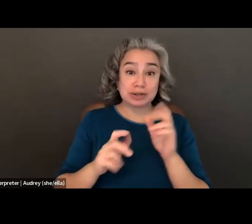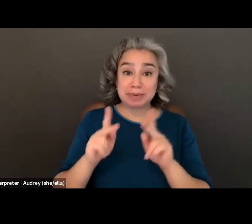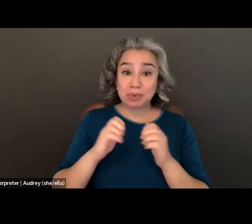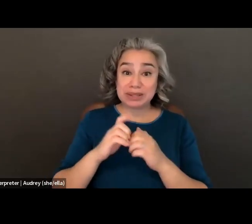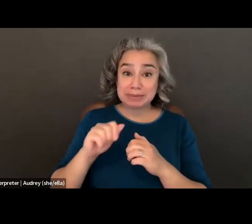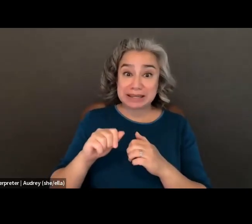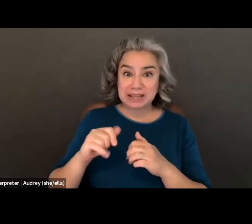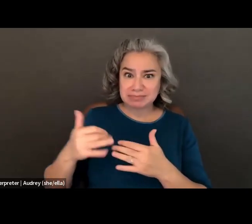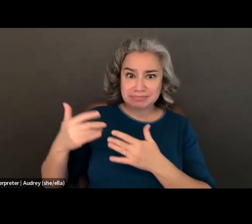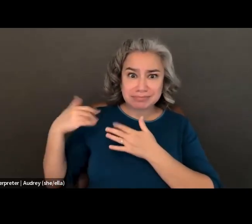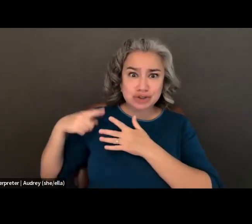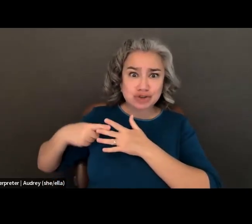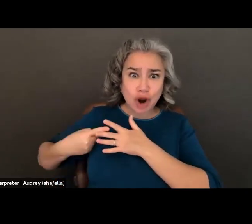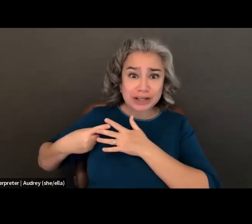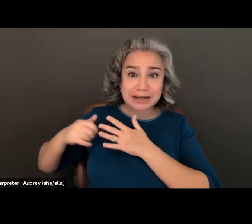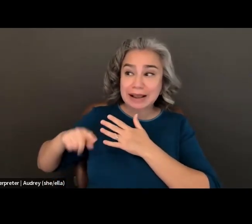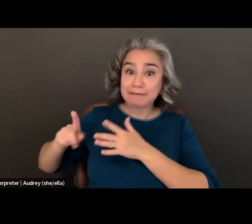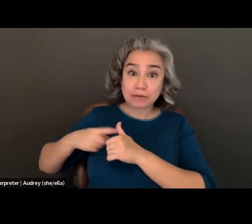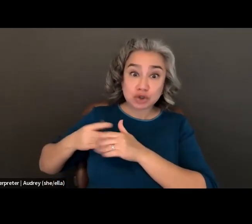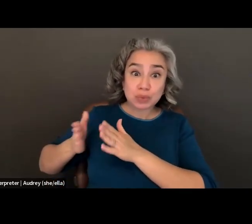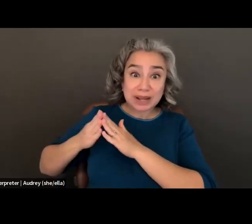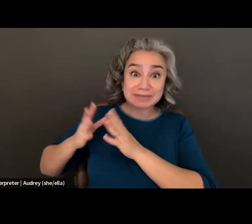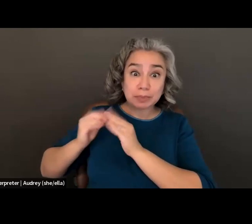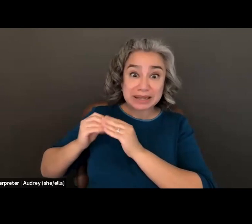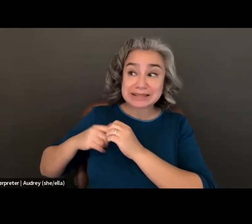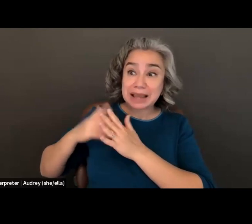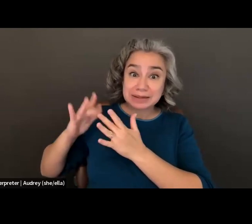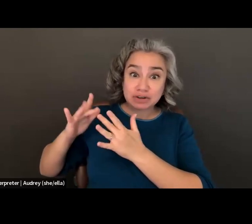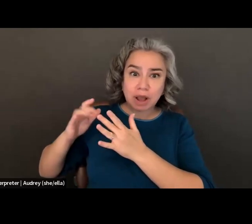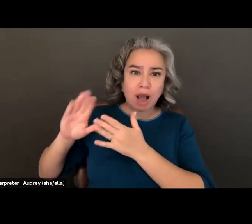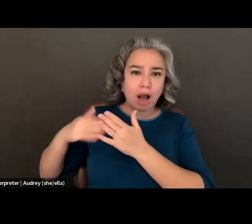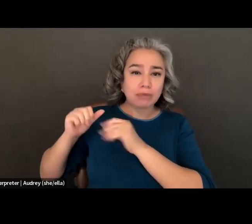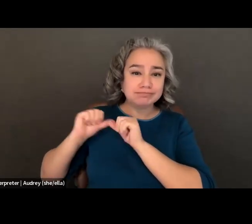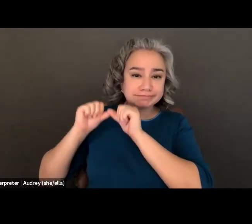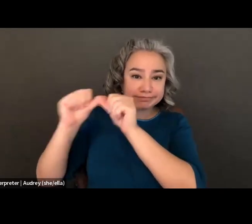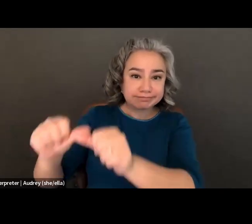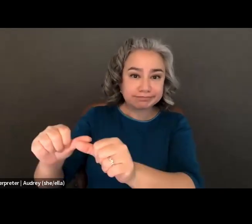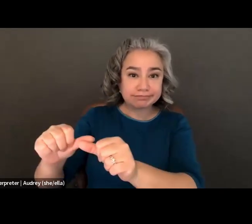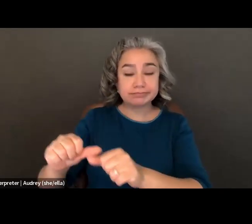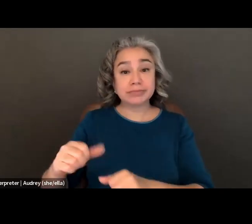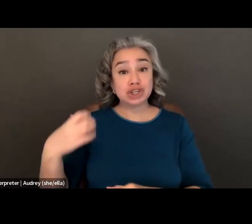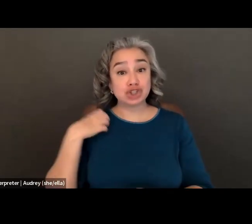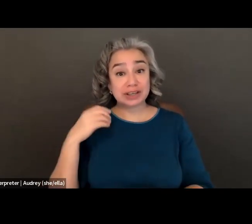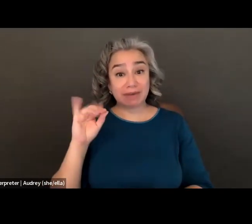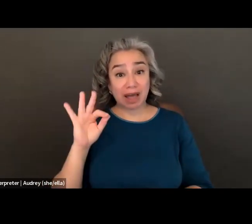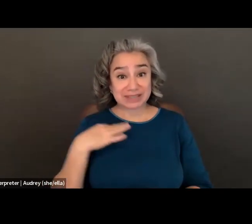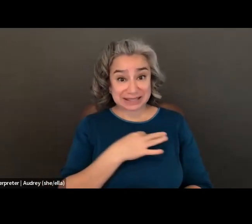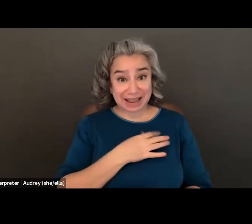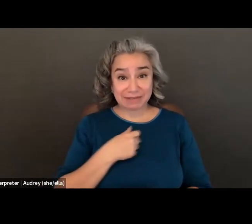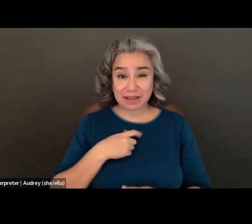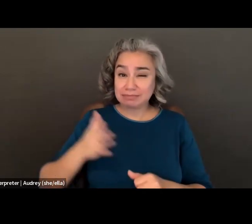requests for meetings, those initial touch points, have all stuck. While chiefs of staff I originally contacted to